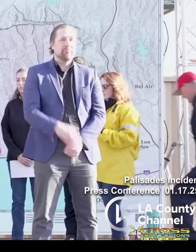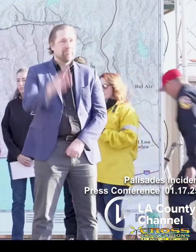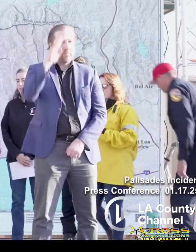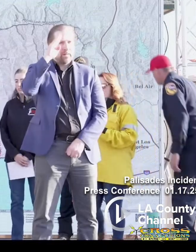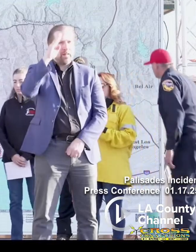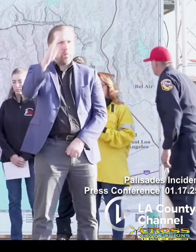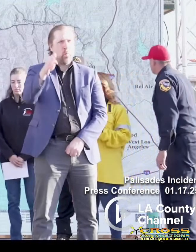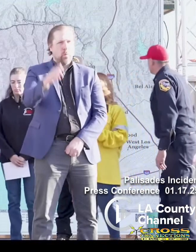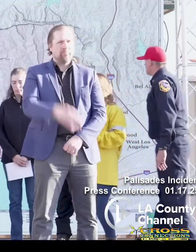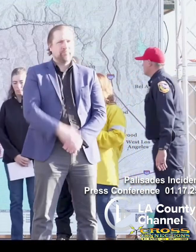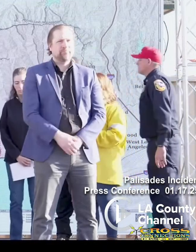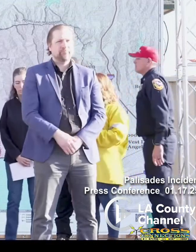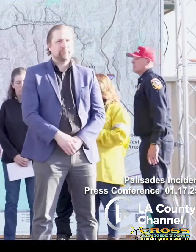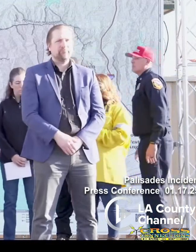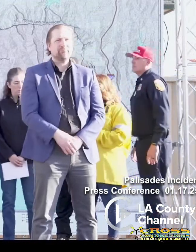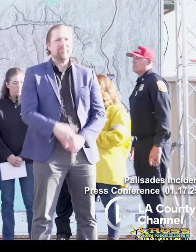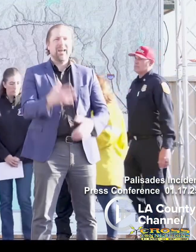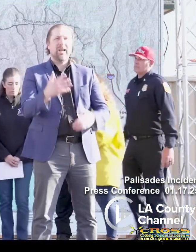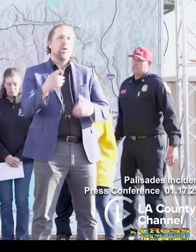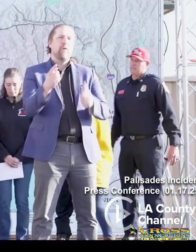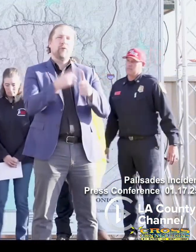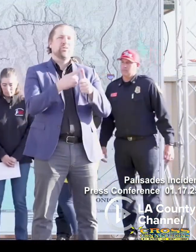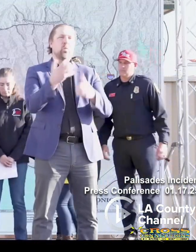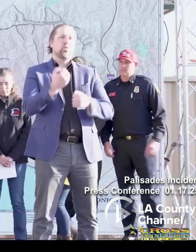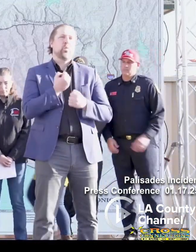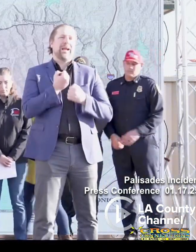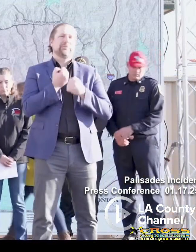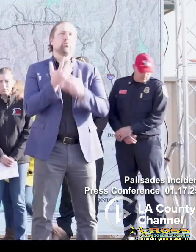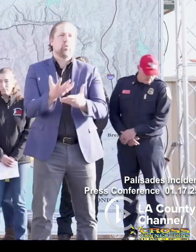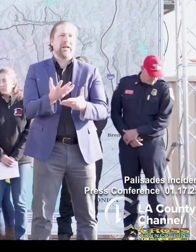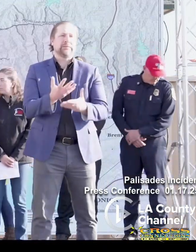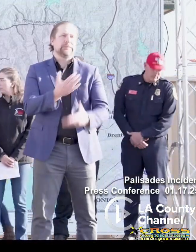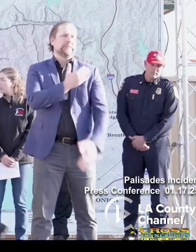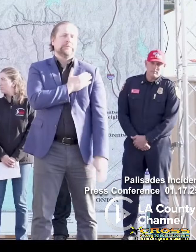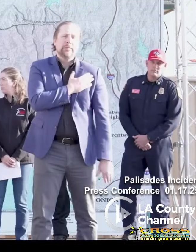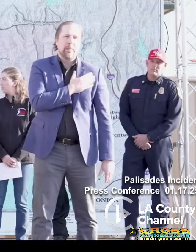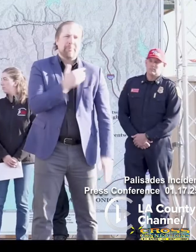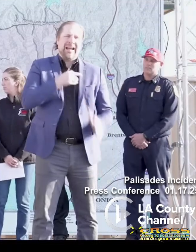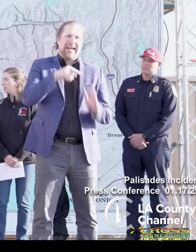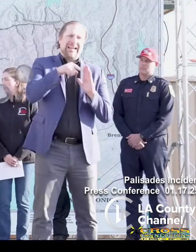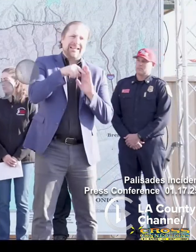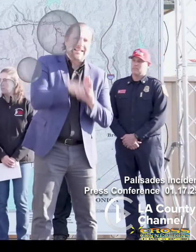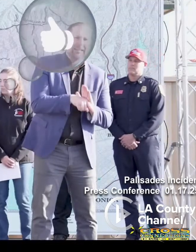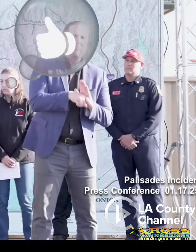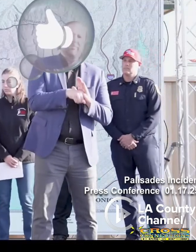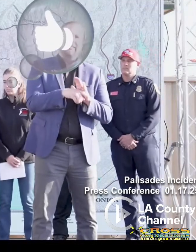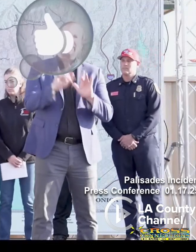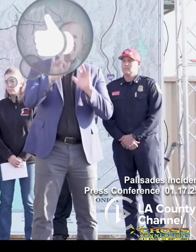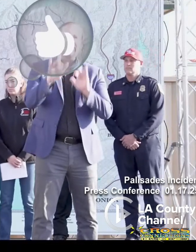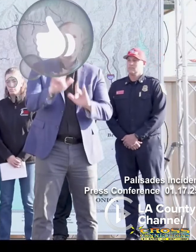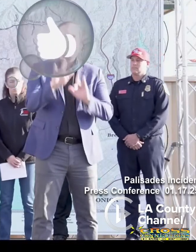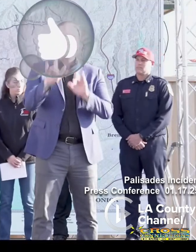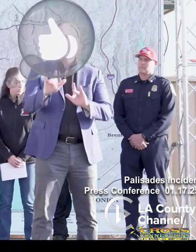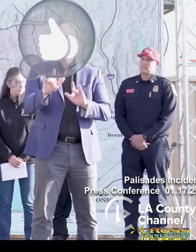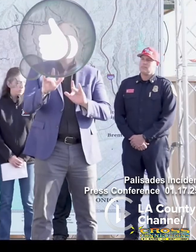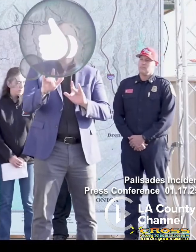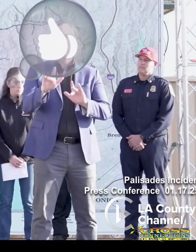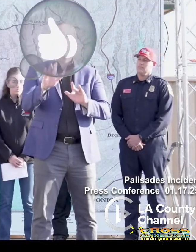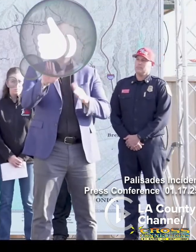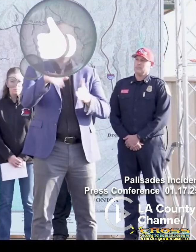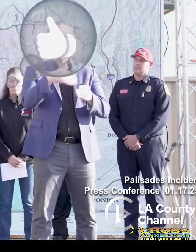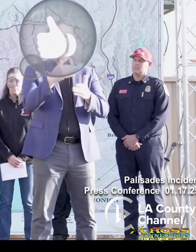Hello. I would like to express my deepest and sincere sympathy to all